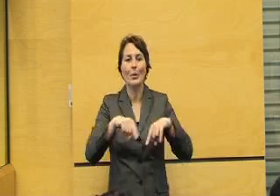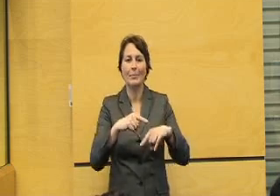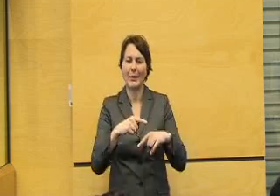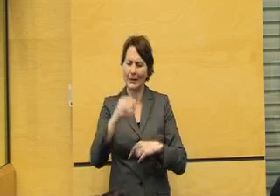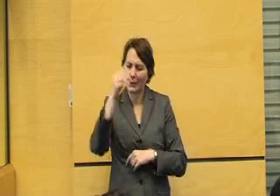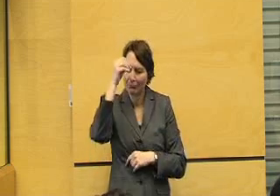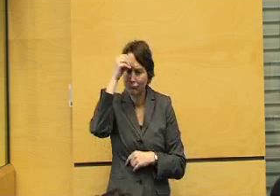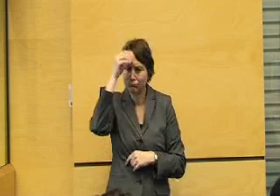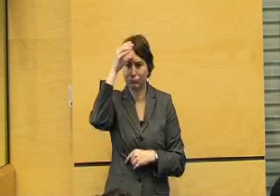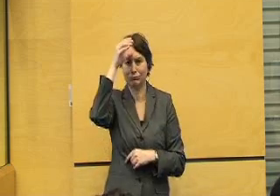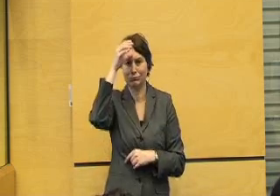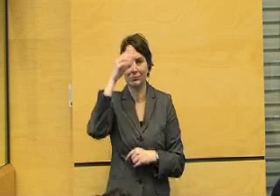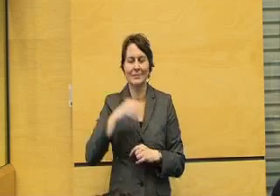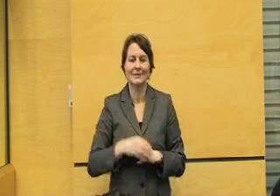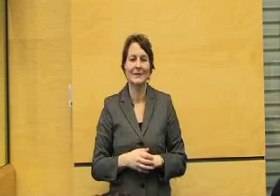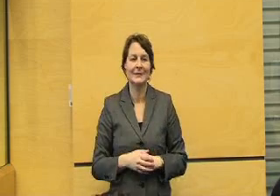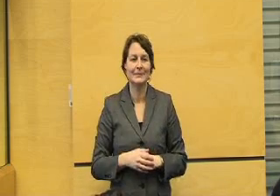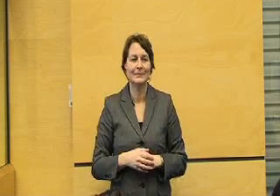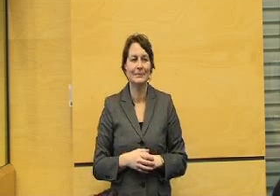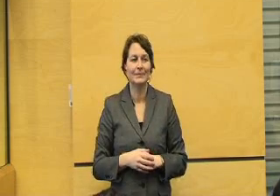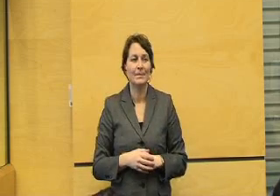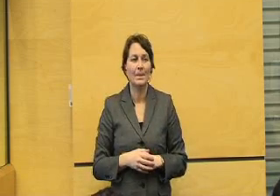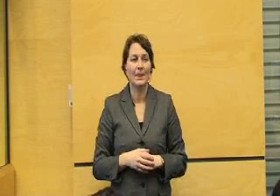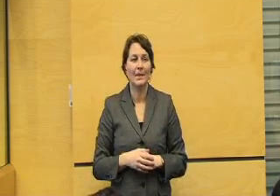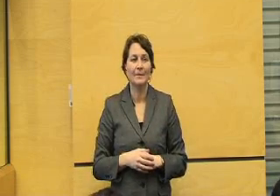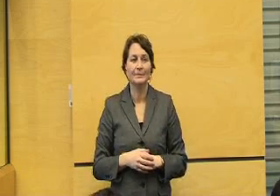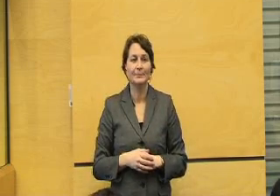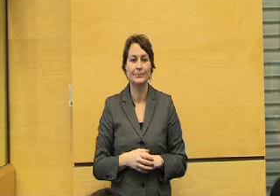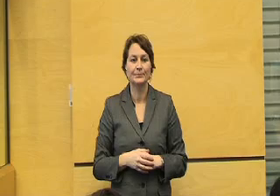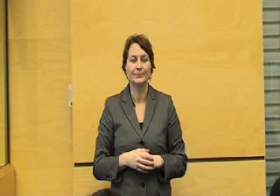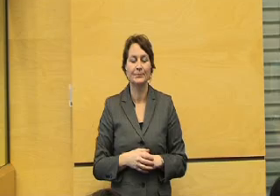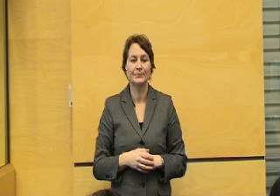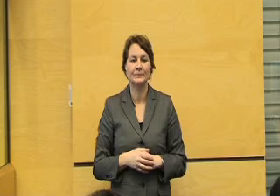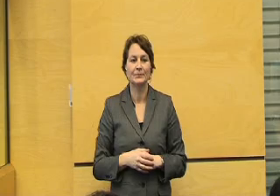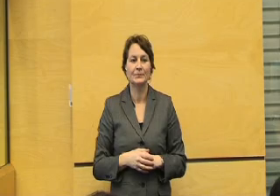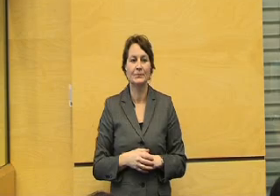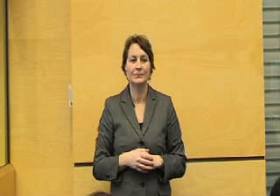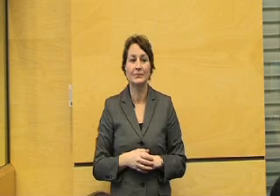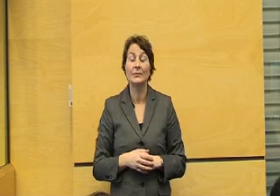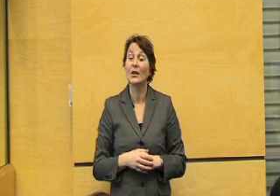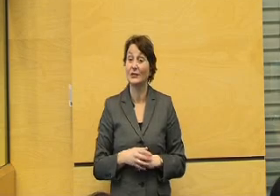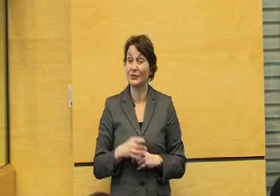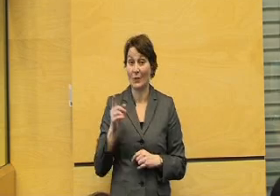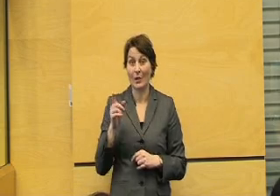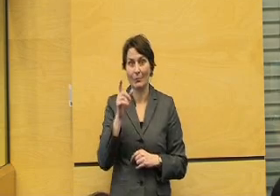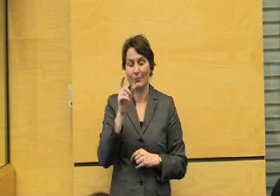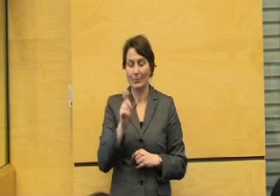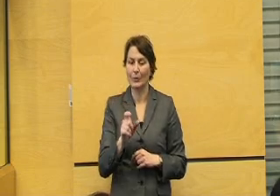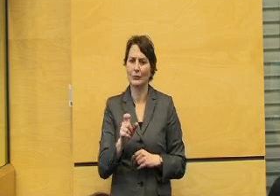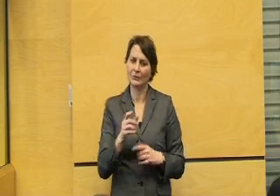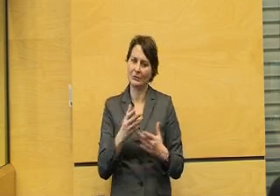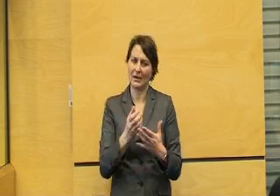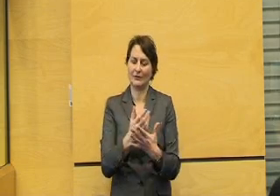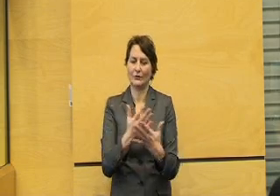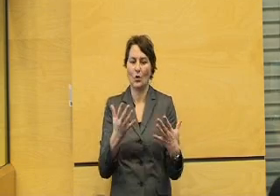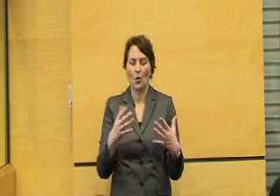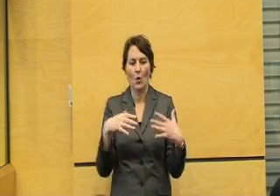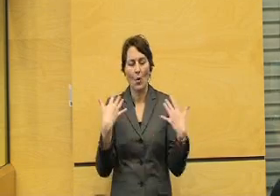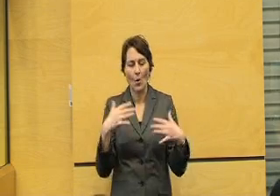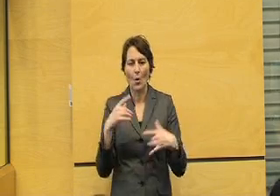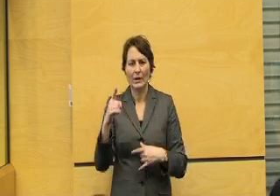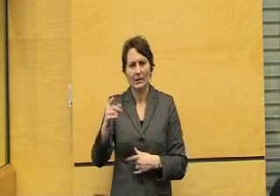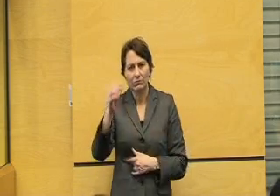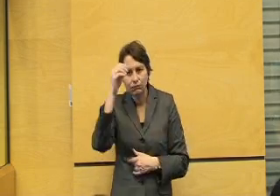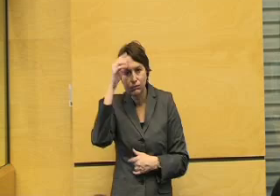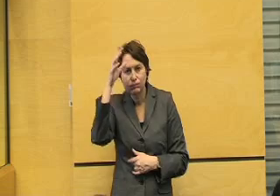A person at the service of those who are facing some of the worst possible challenges, and someone who